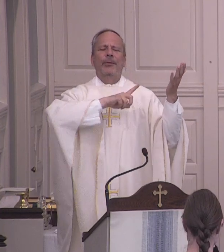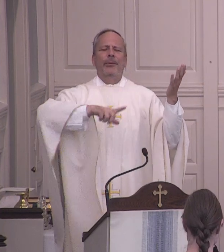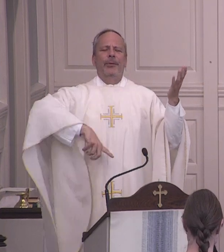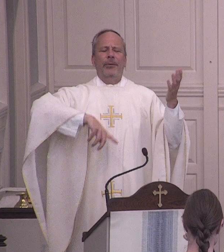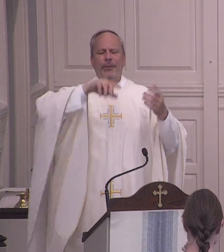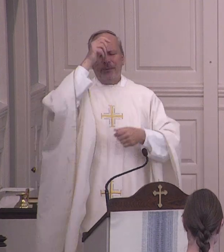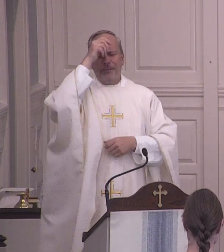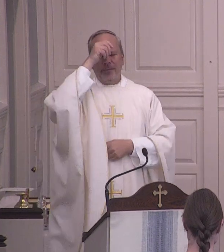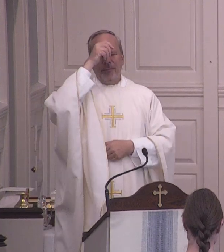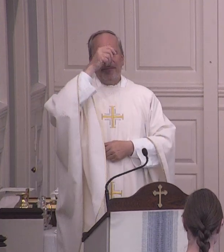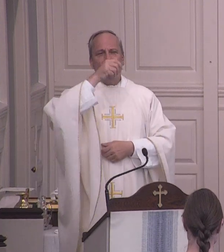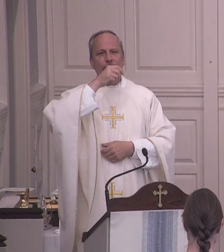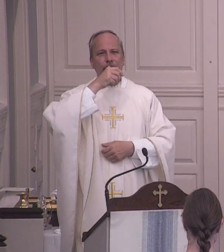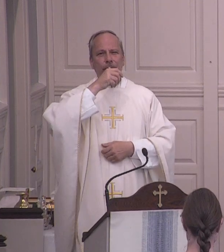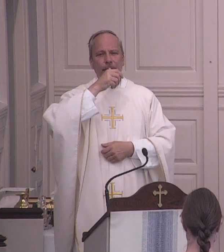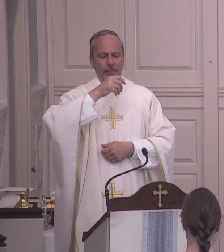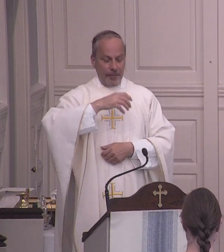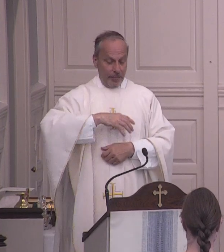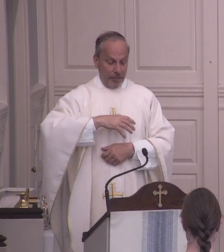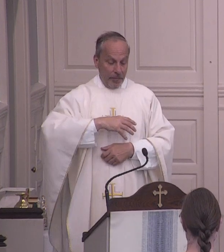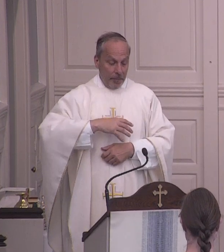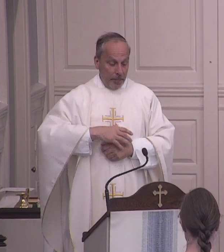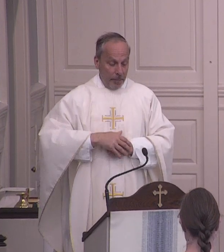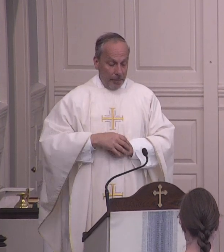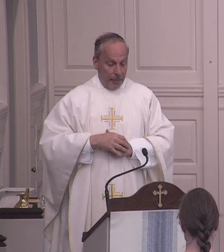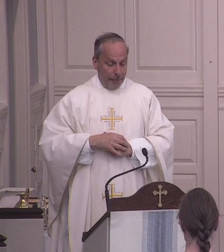to you, O Lord.